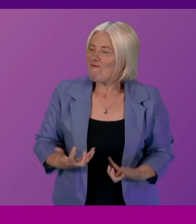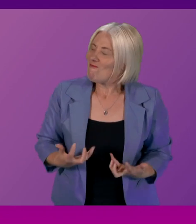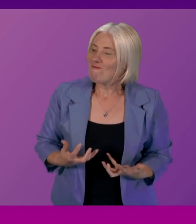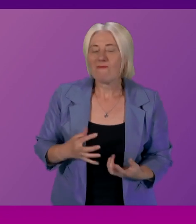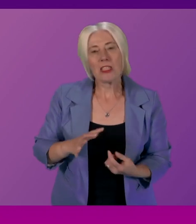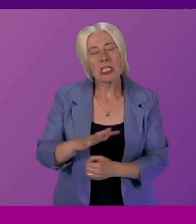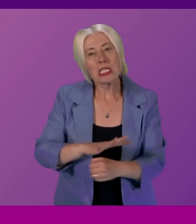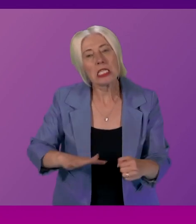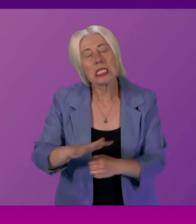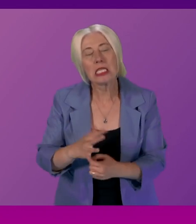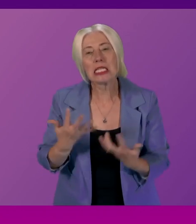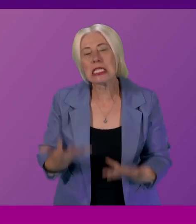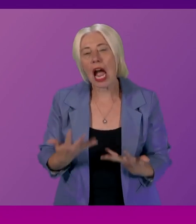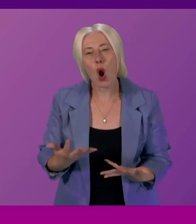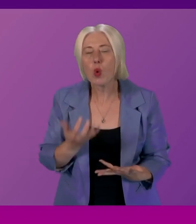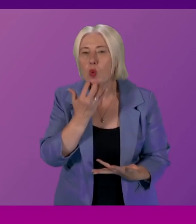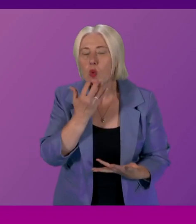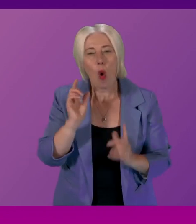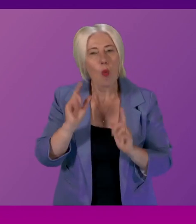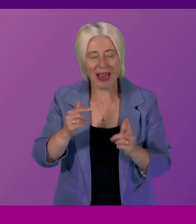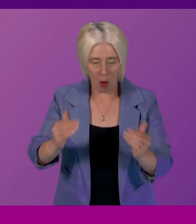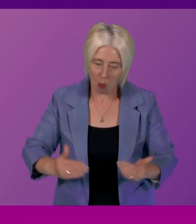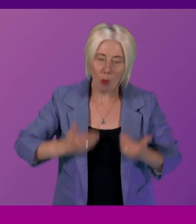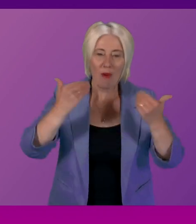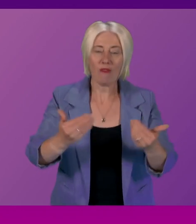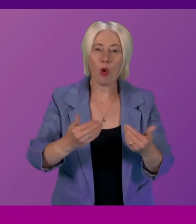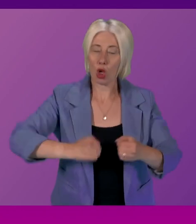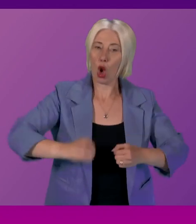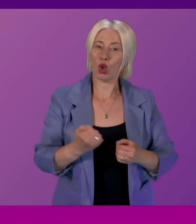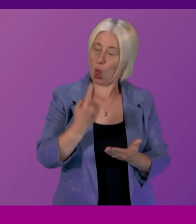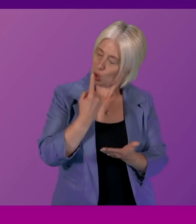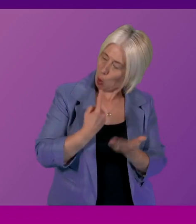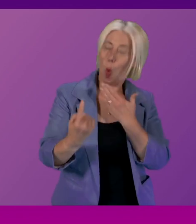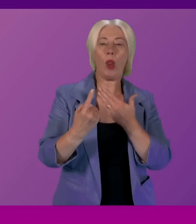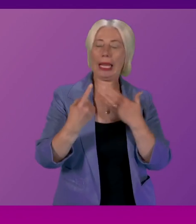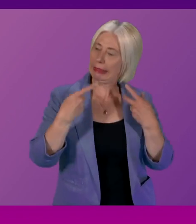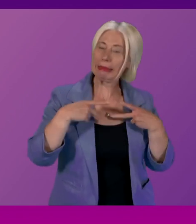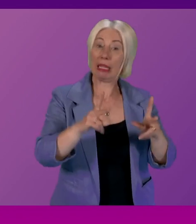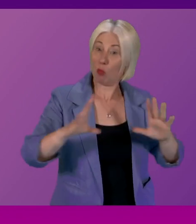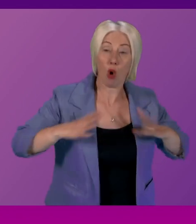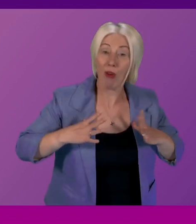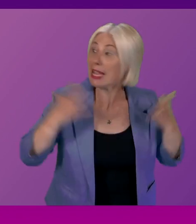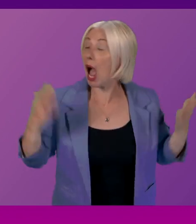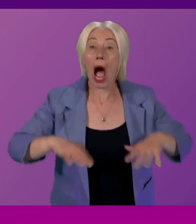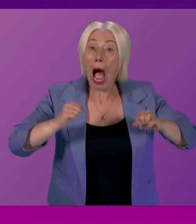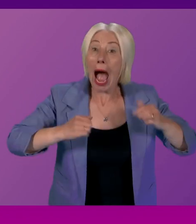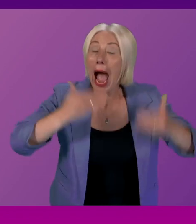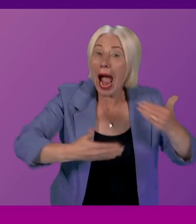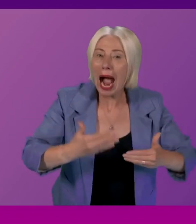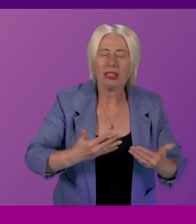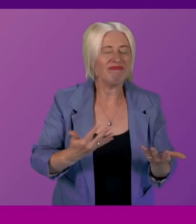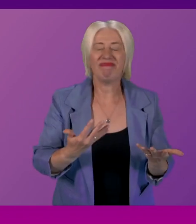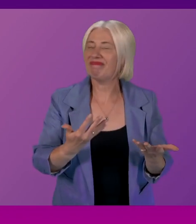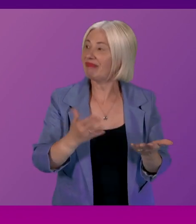that we are in and unable to take forward a Scotland only scheme that was ready to go and would have I think